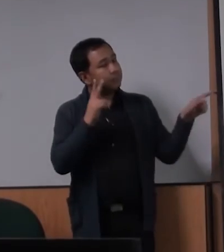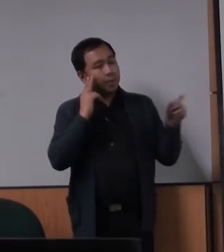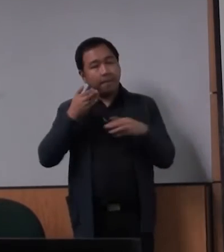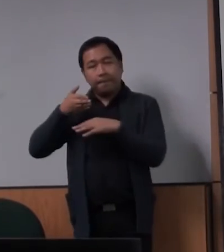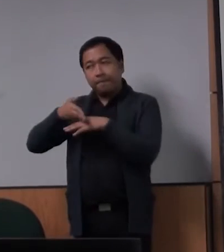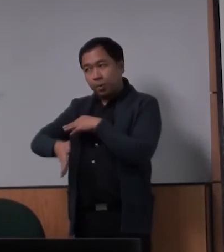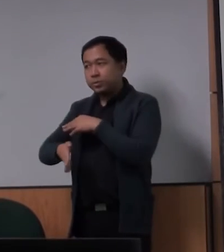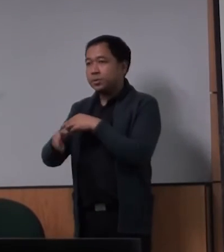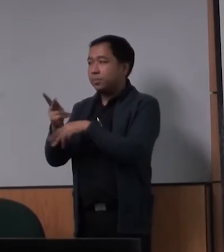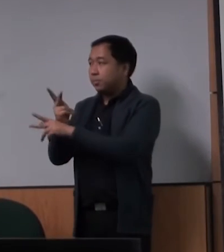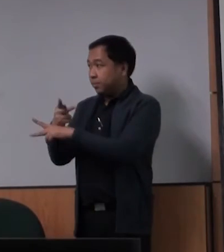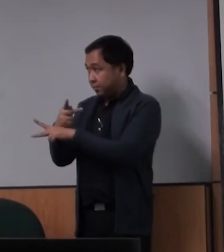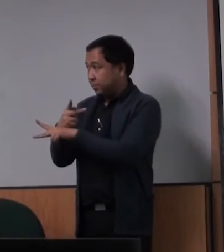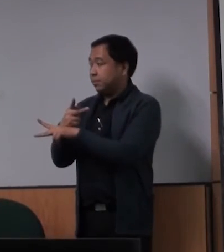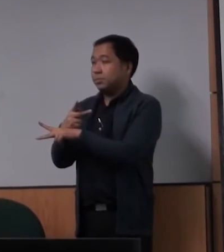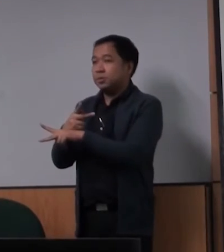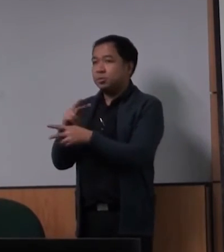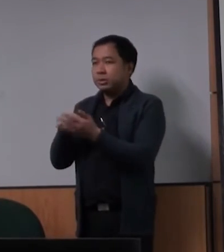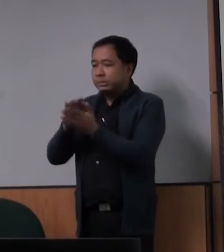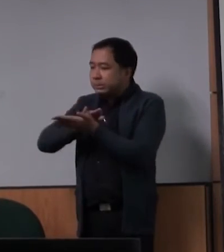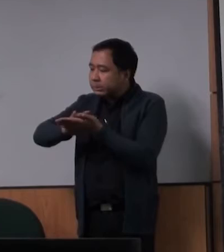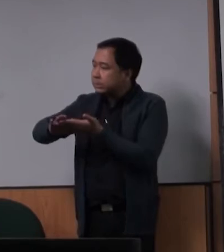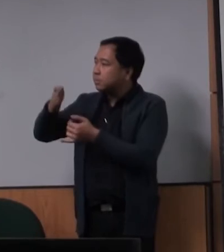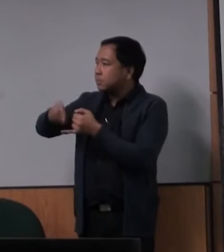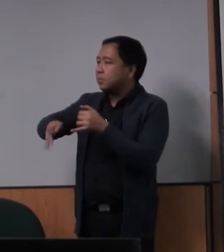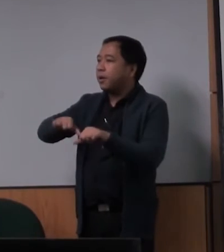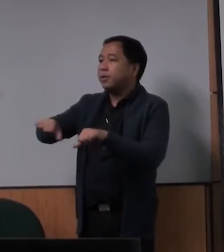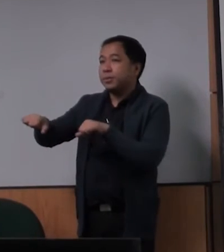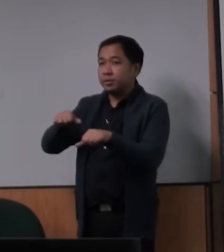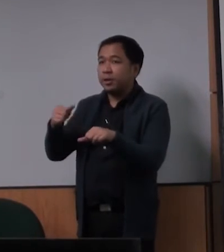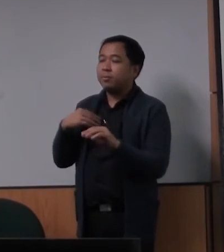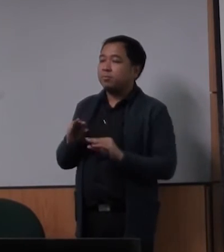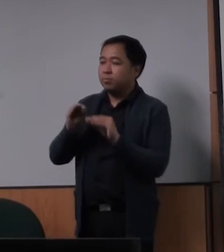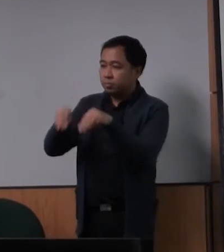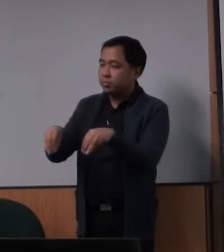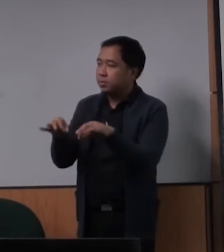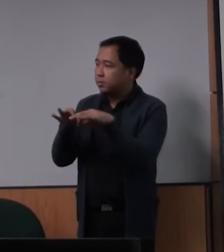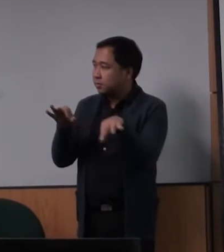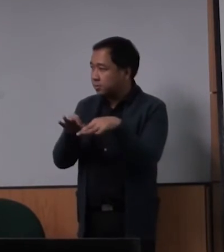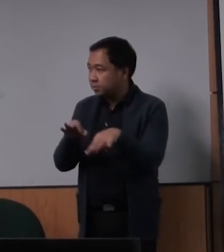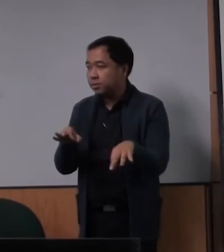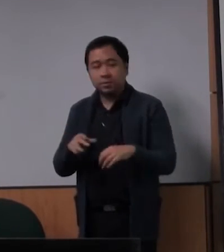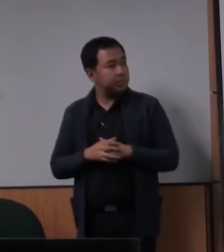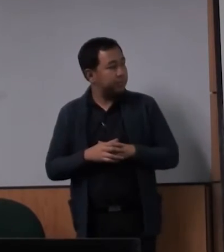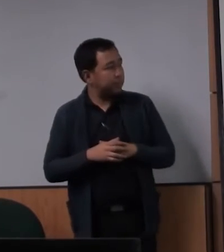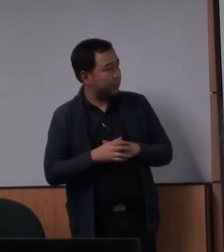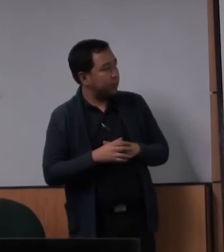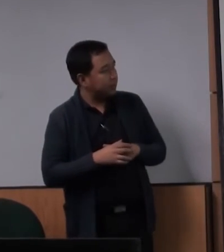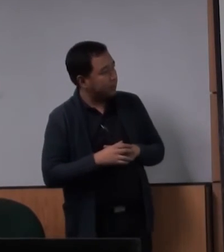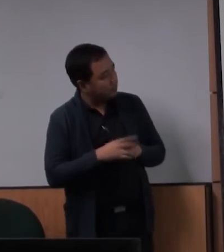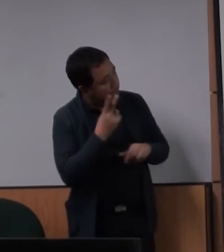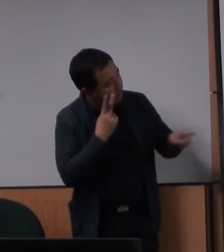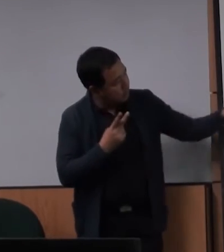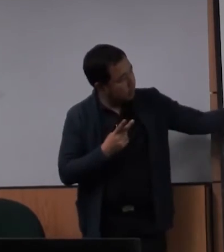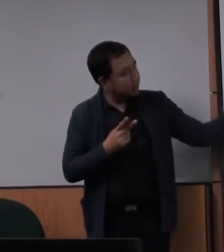post-production is na finalization of the animation. So by putting subtitles, and let's see, subtitles,